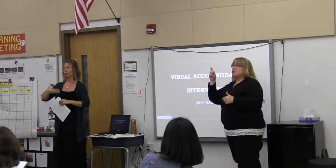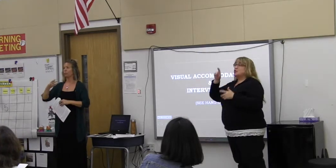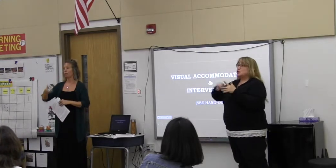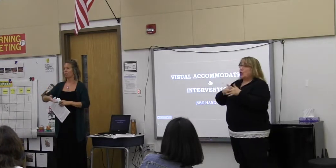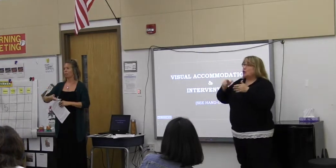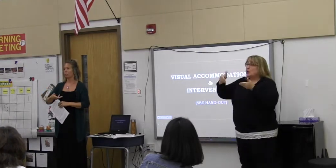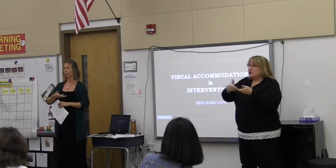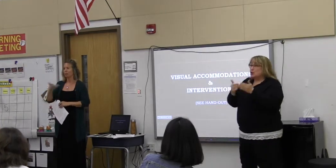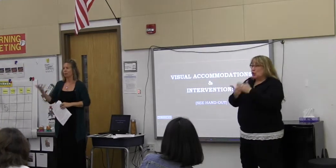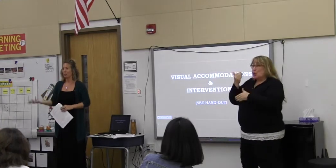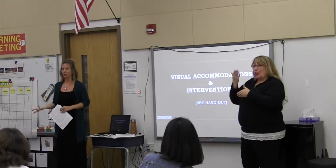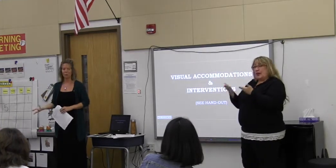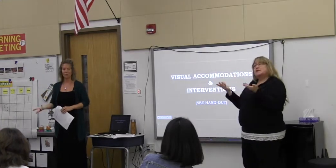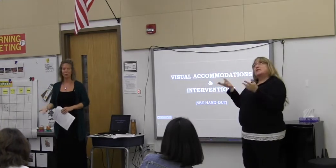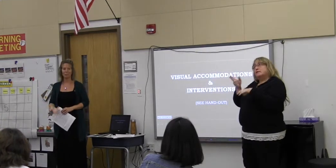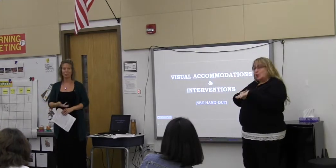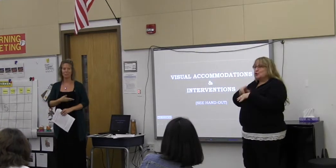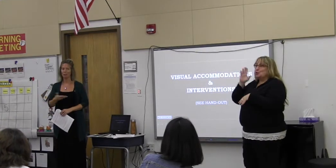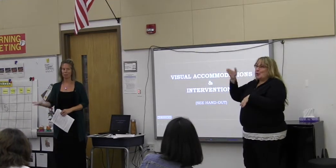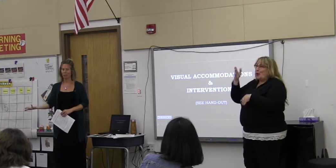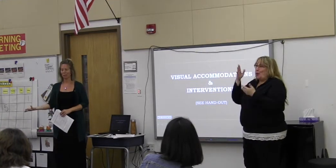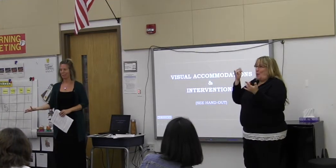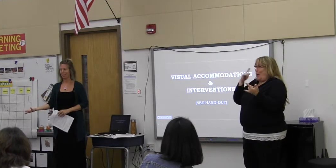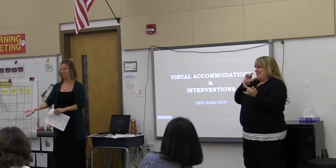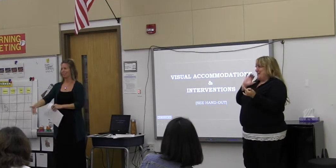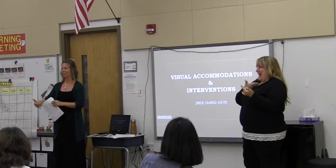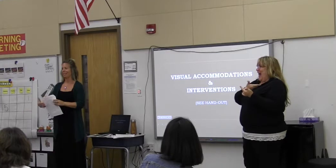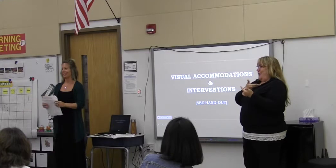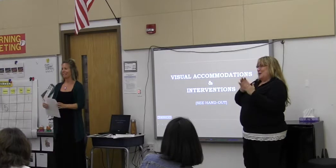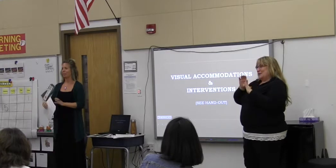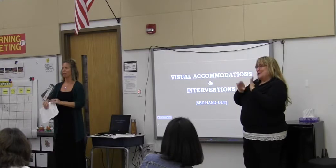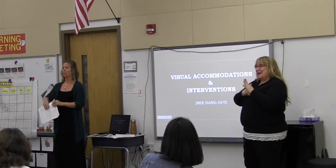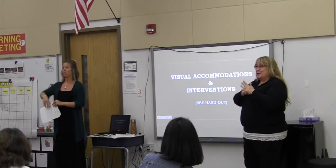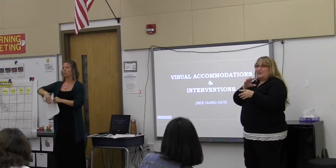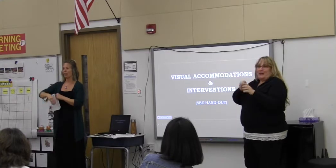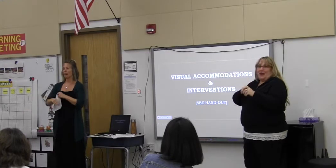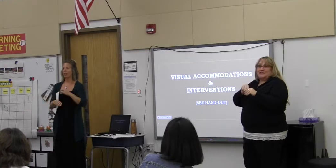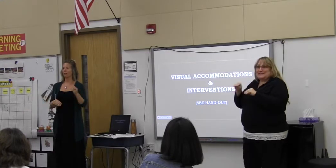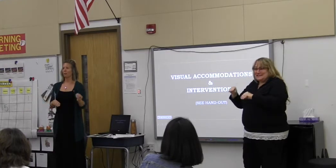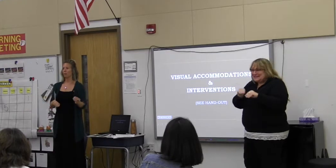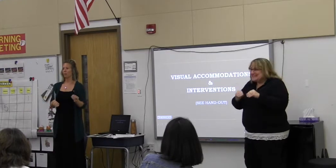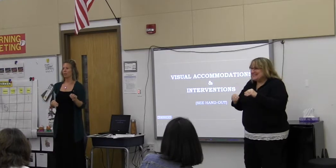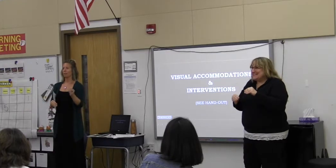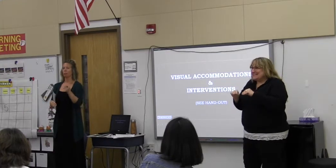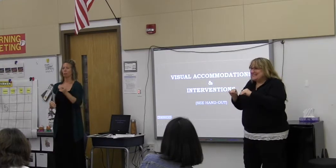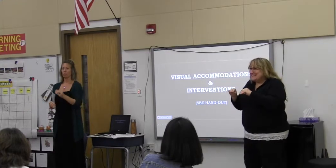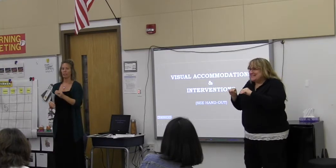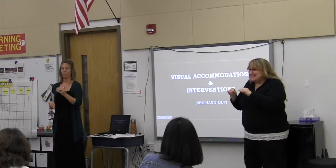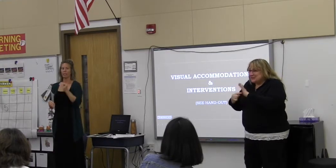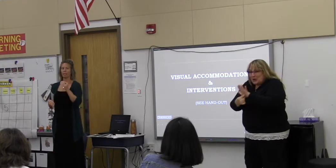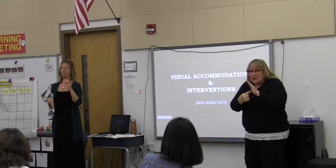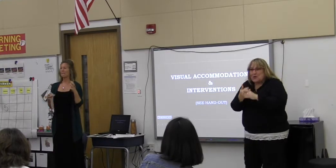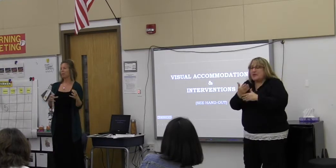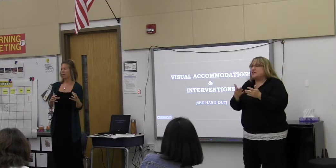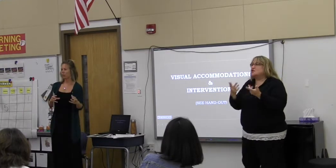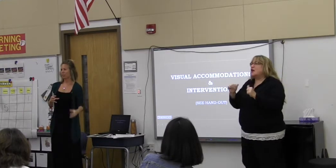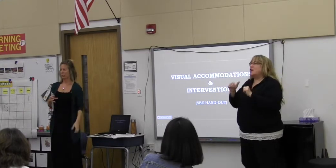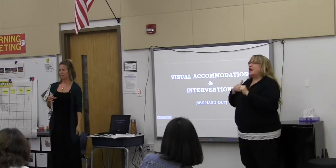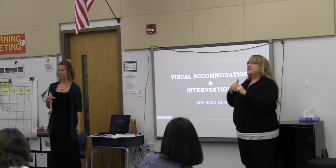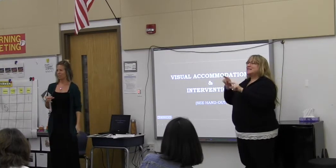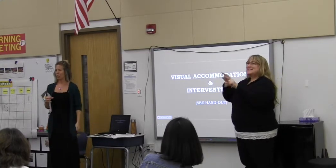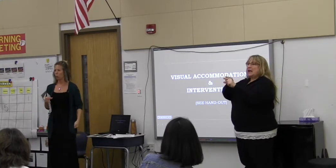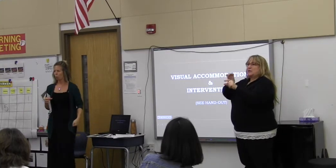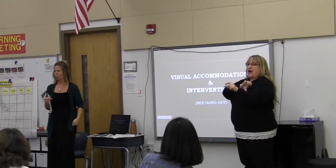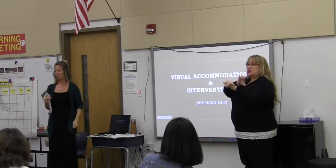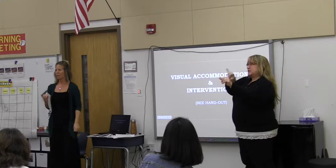start introducing new things, which of course you will because that's what our curriculums entail, try to have those new things bring the same